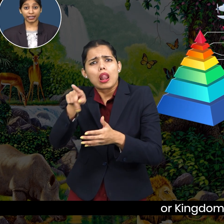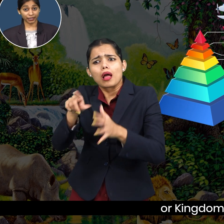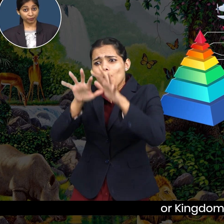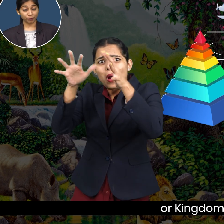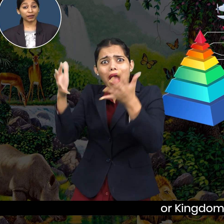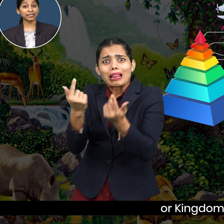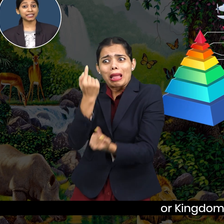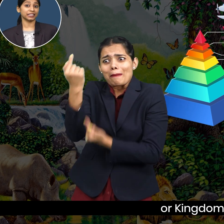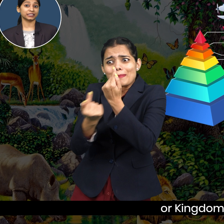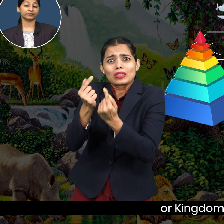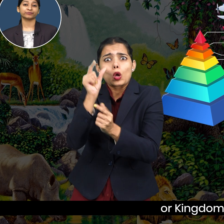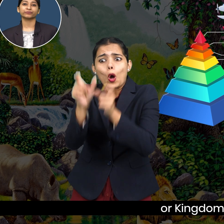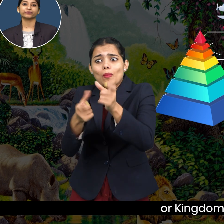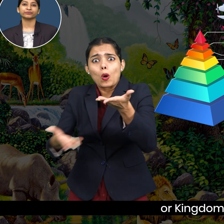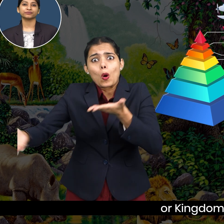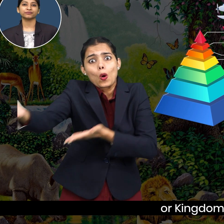or kingdom Plantae.